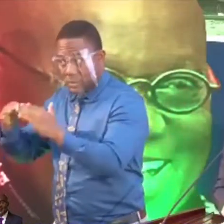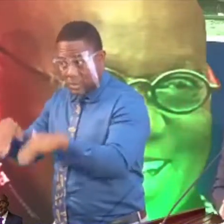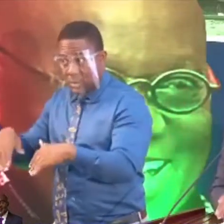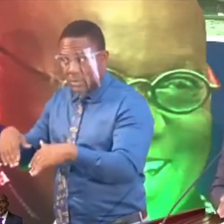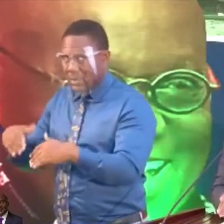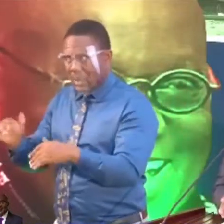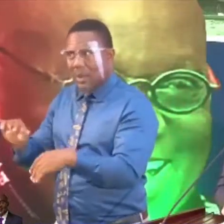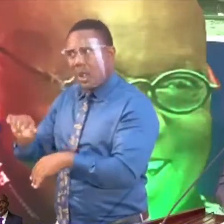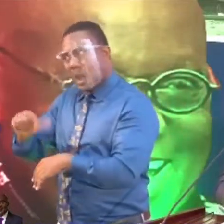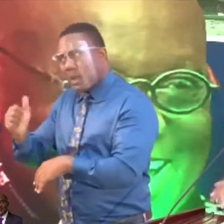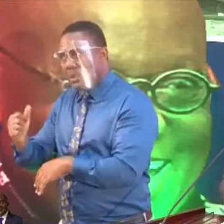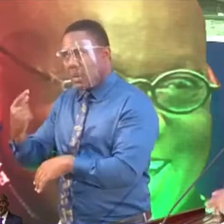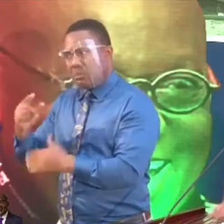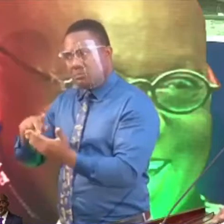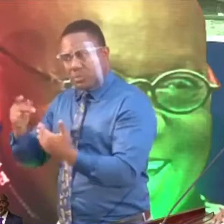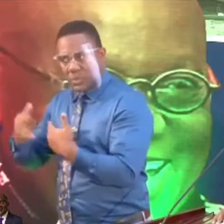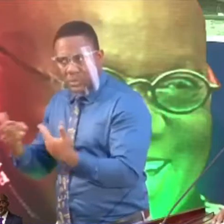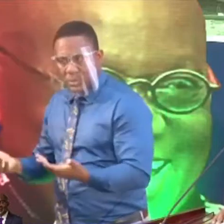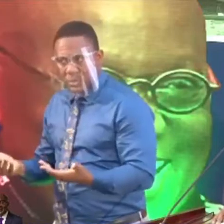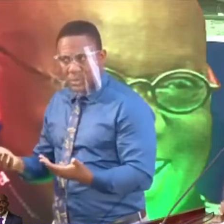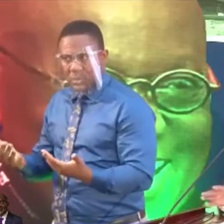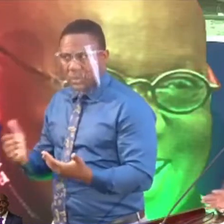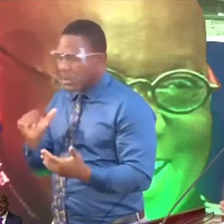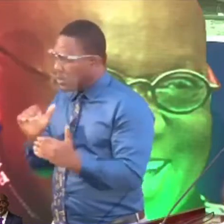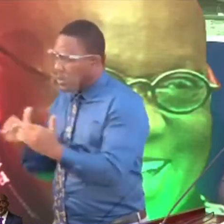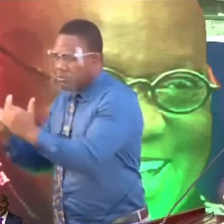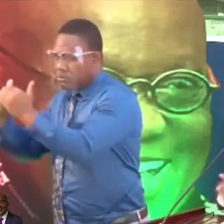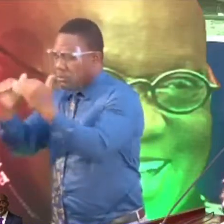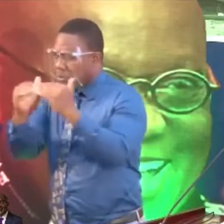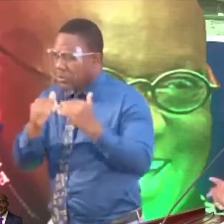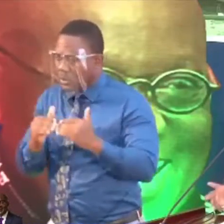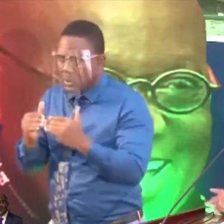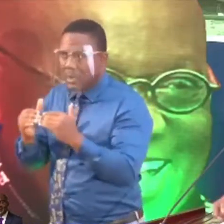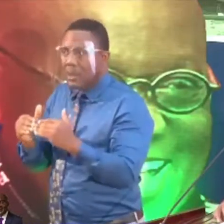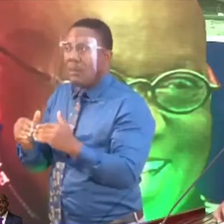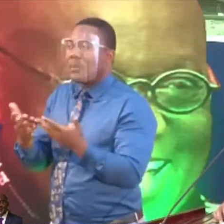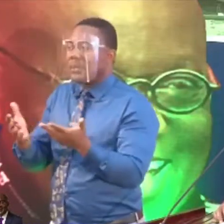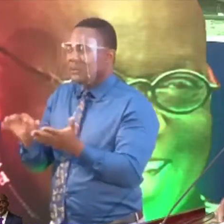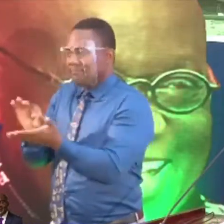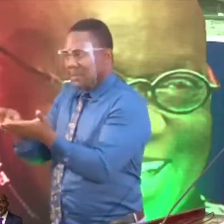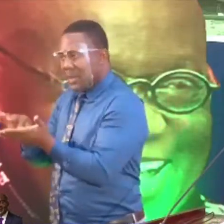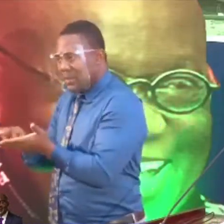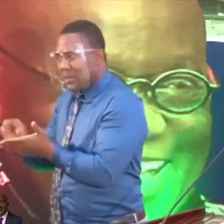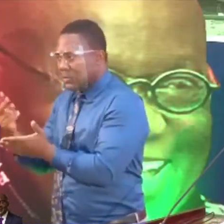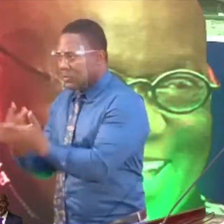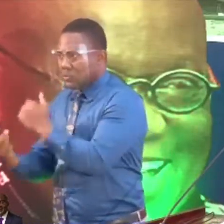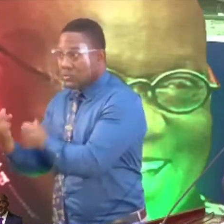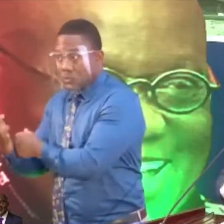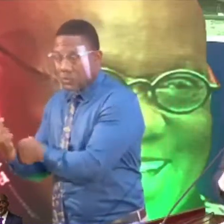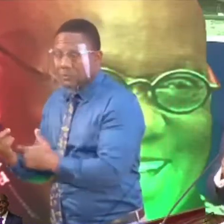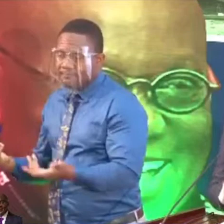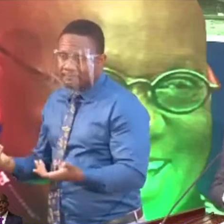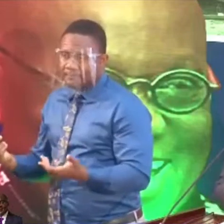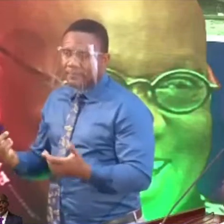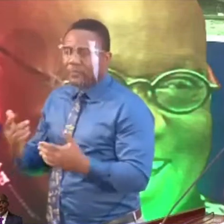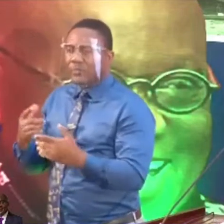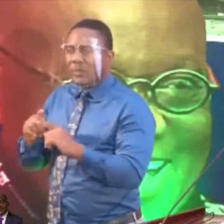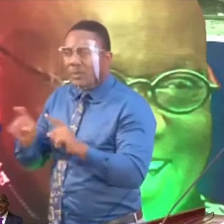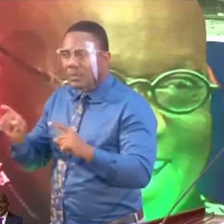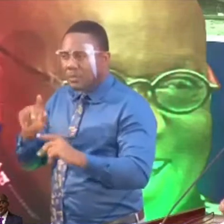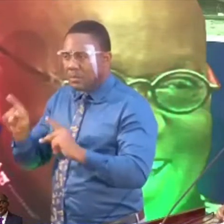project. Right? We have not tried to standardize those units. They will be counted as two projects. But what we want people to focus